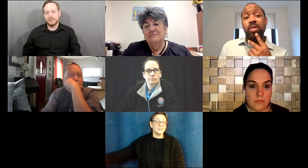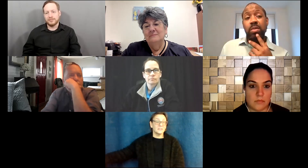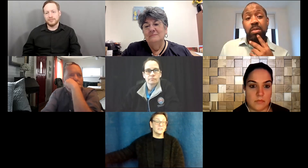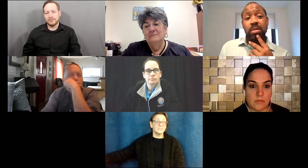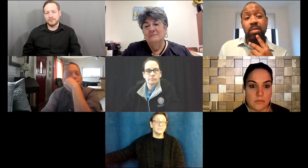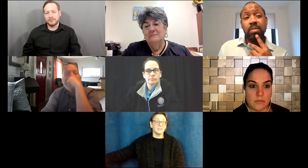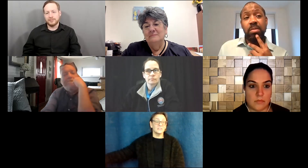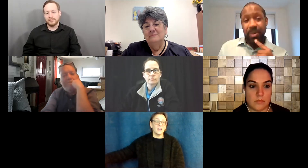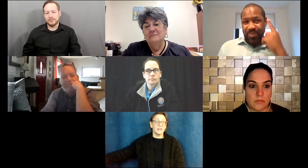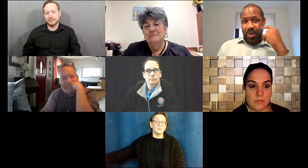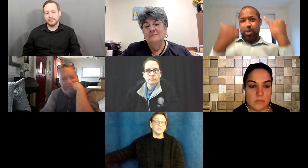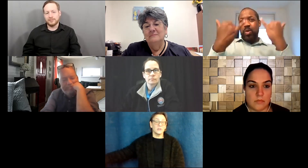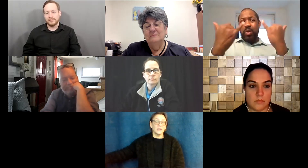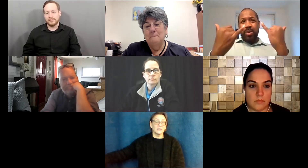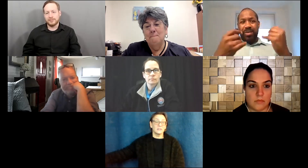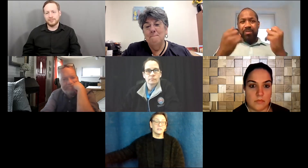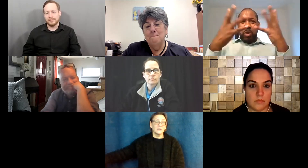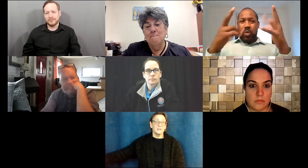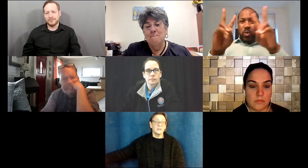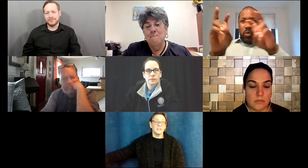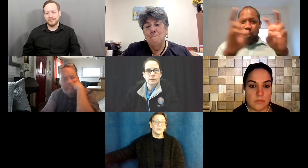Oh, that's a good service. Yeah, that's really great.